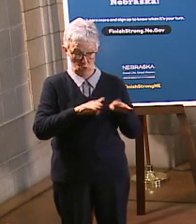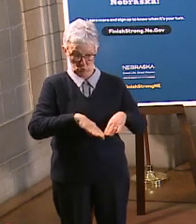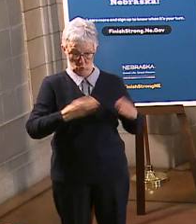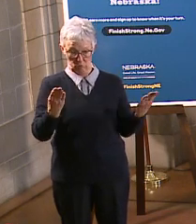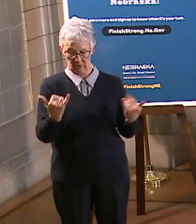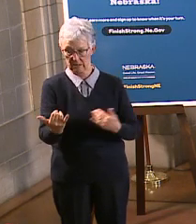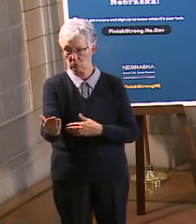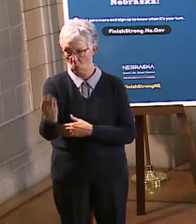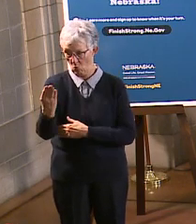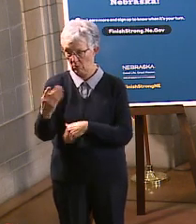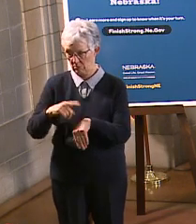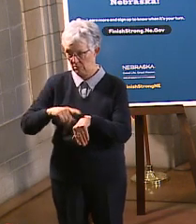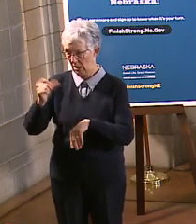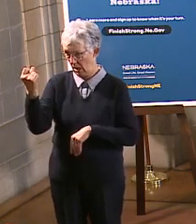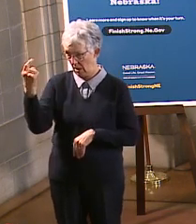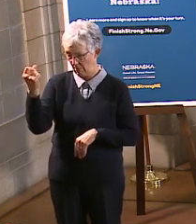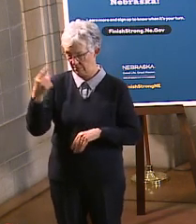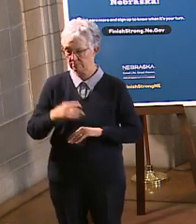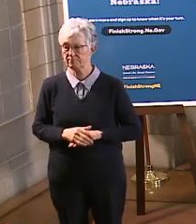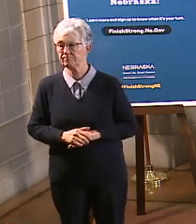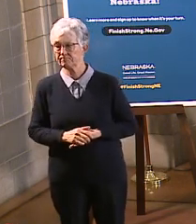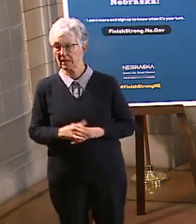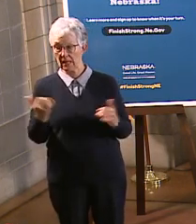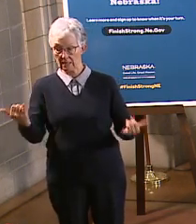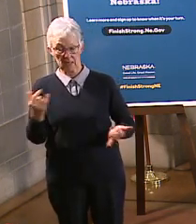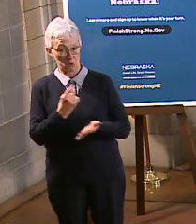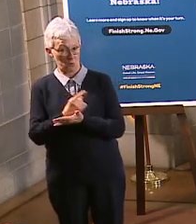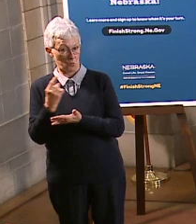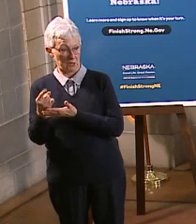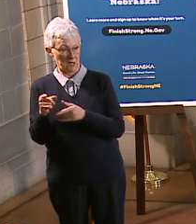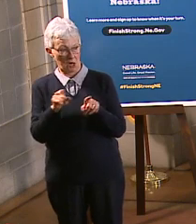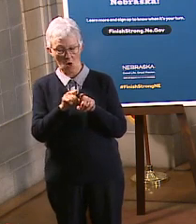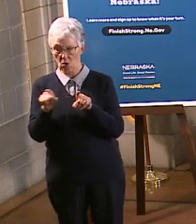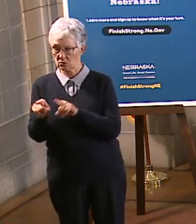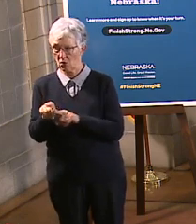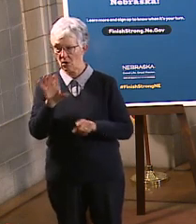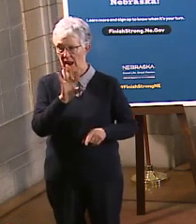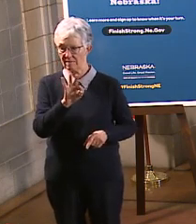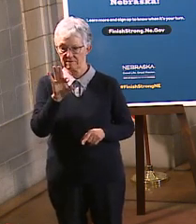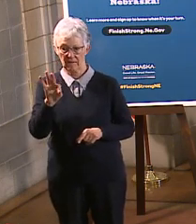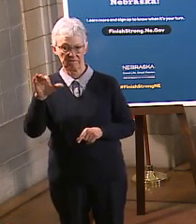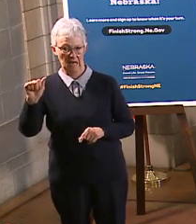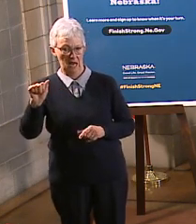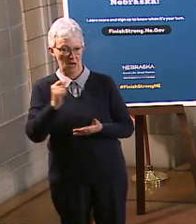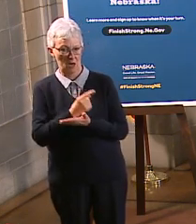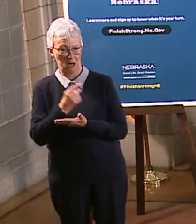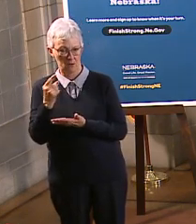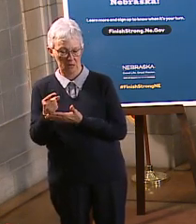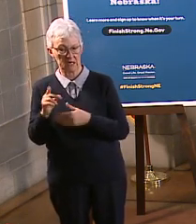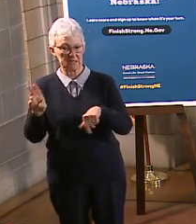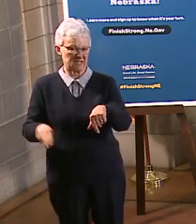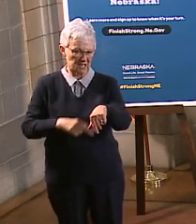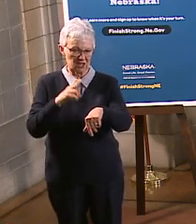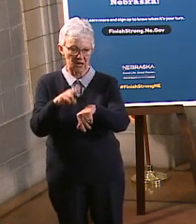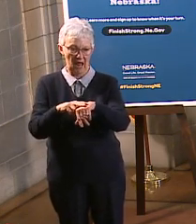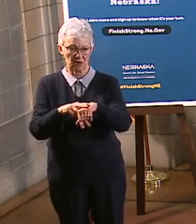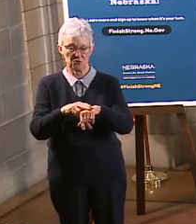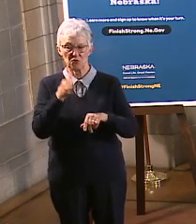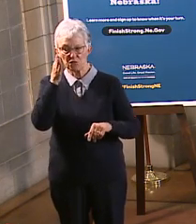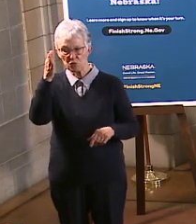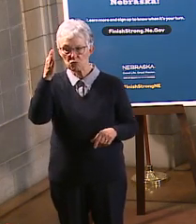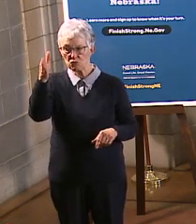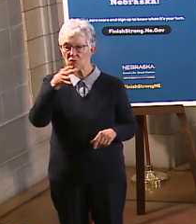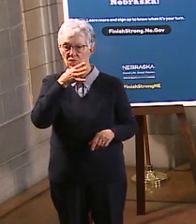this is also FFA week. So it is not only FFA week here in Nebraska, but a national FFA week. FFA